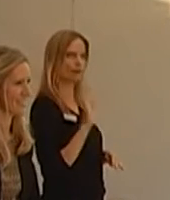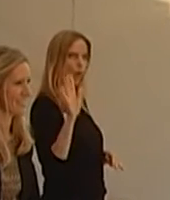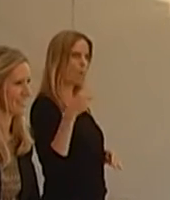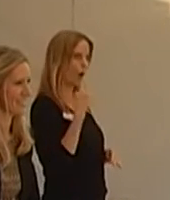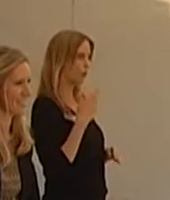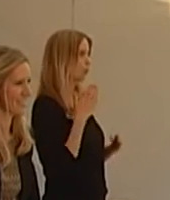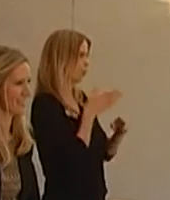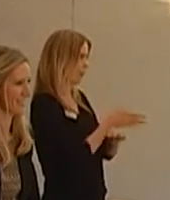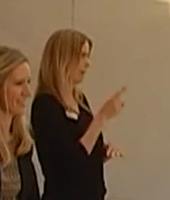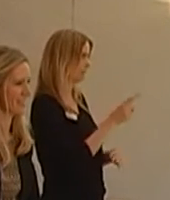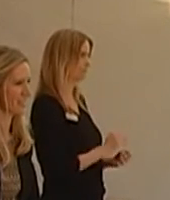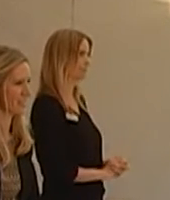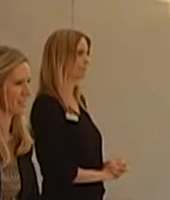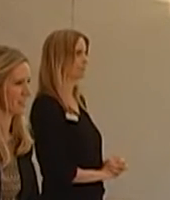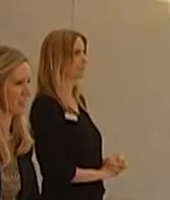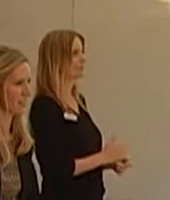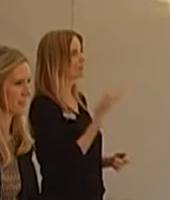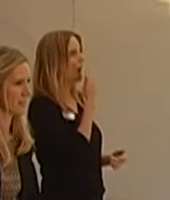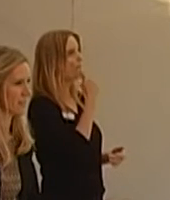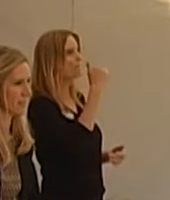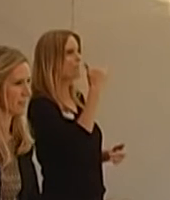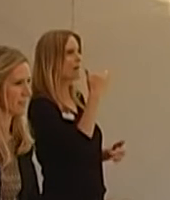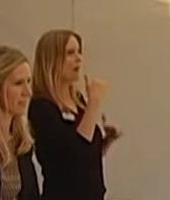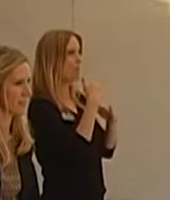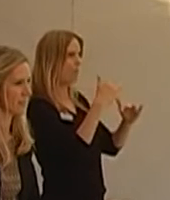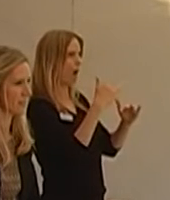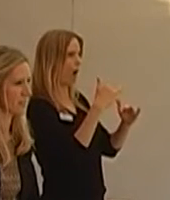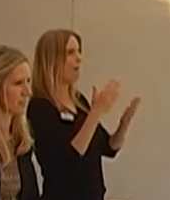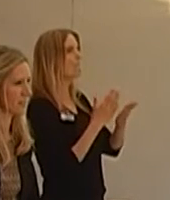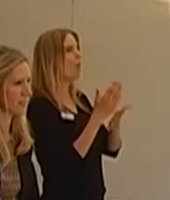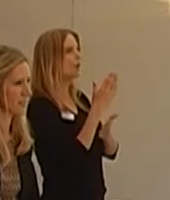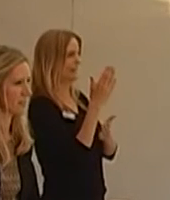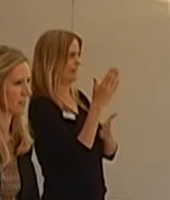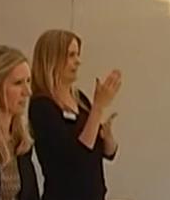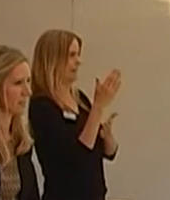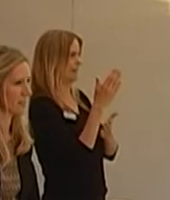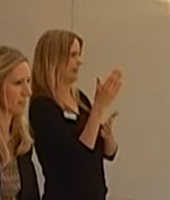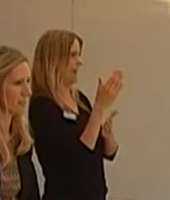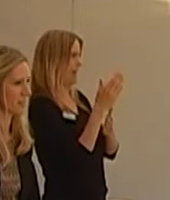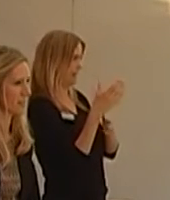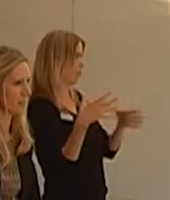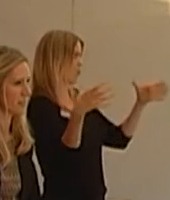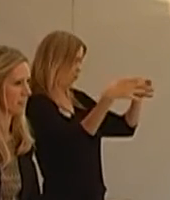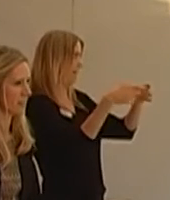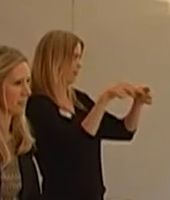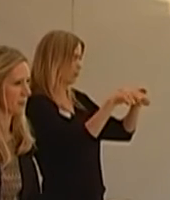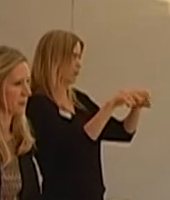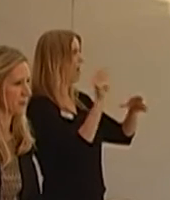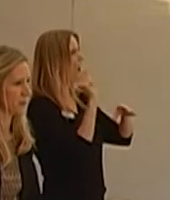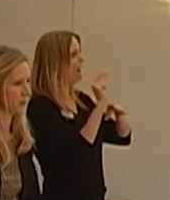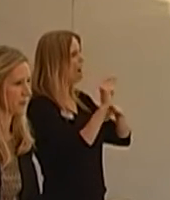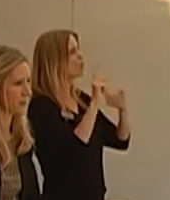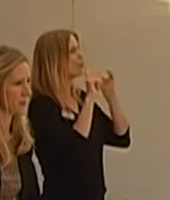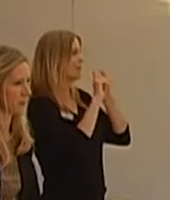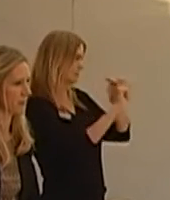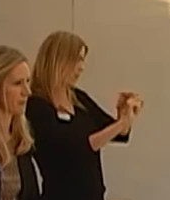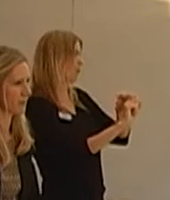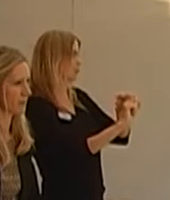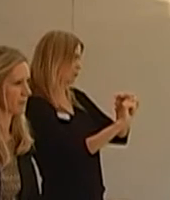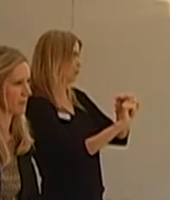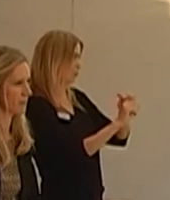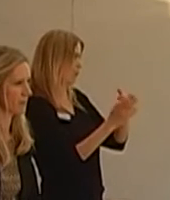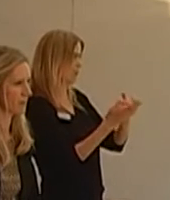told. Norden is, of course, a political construction. And it's a lot about history and being here